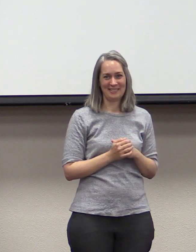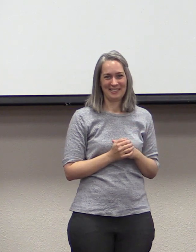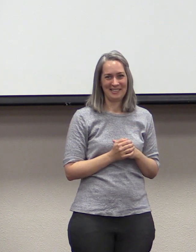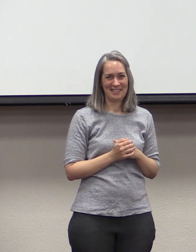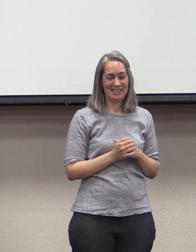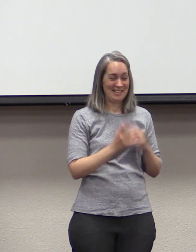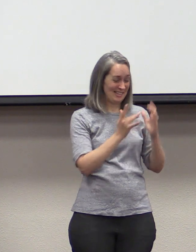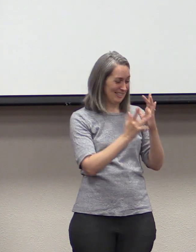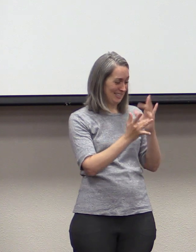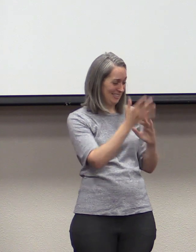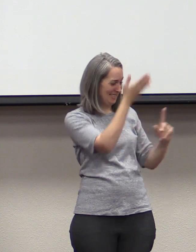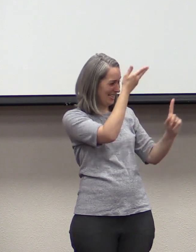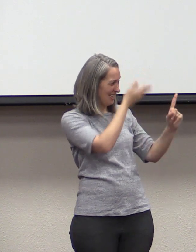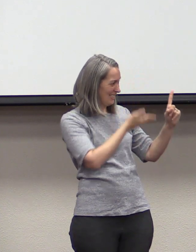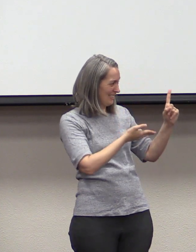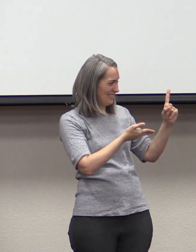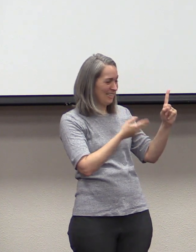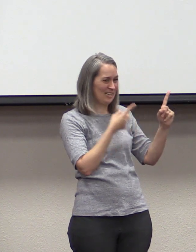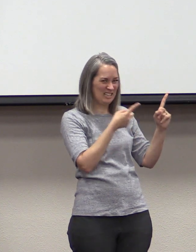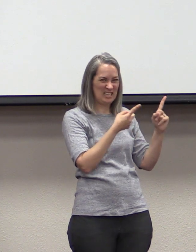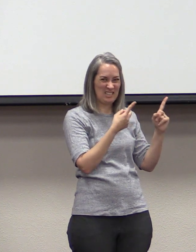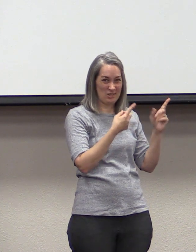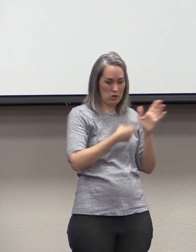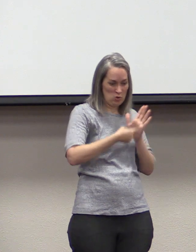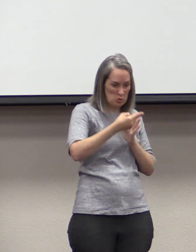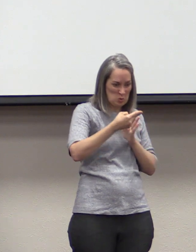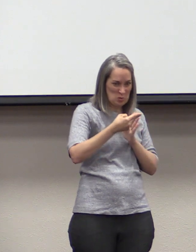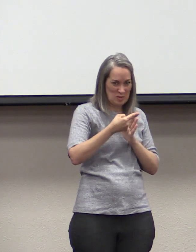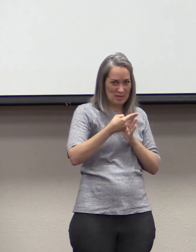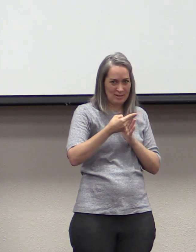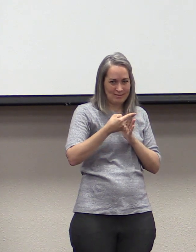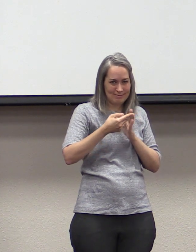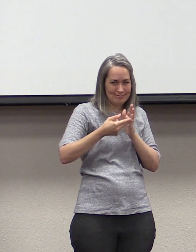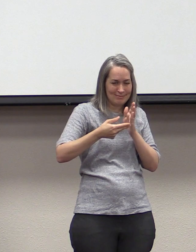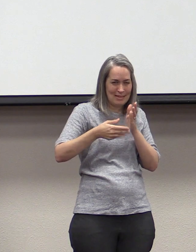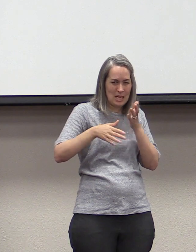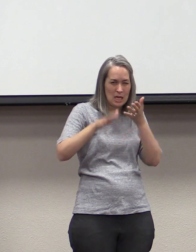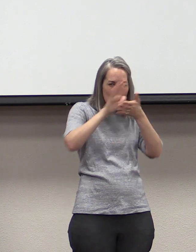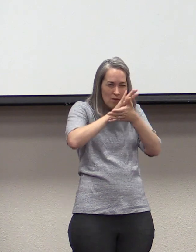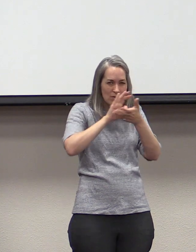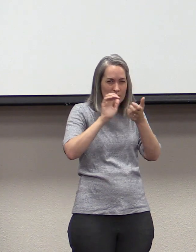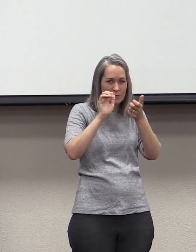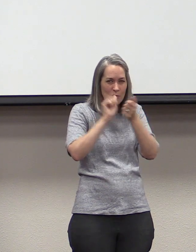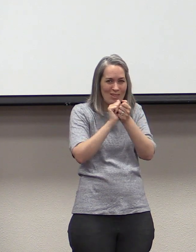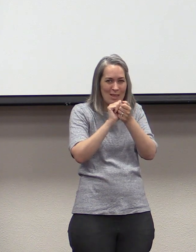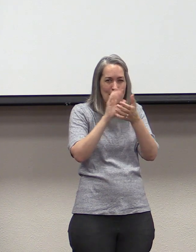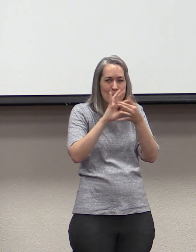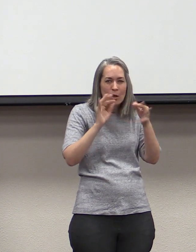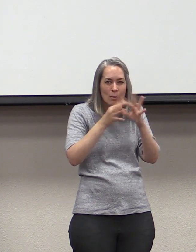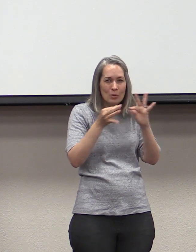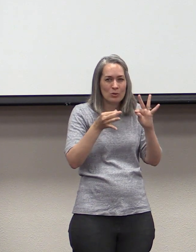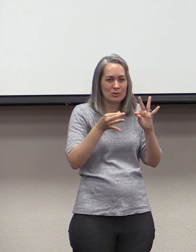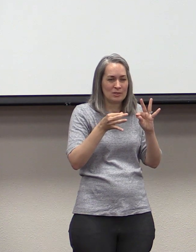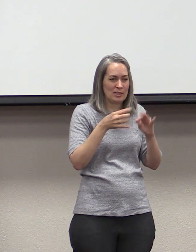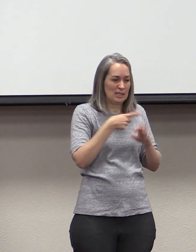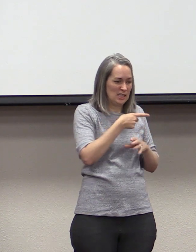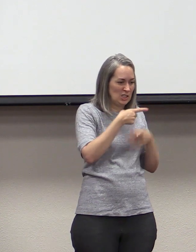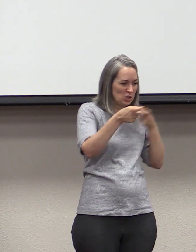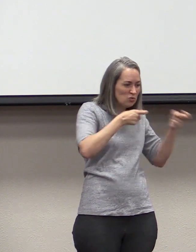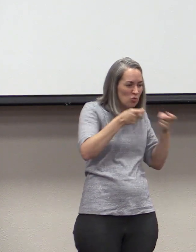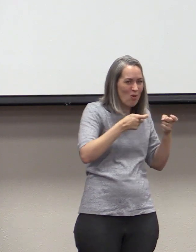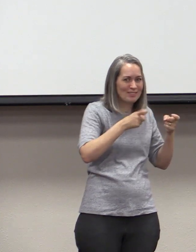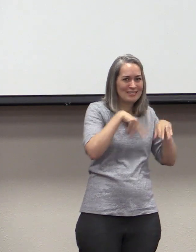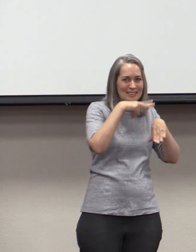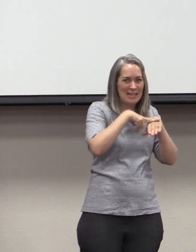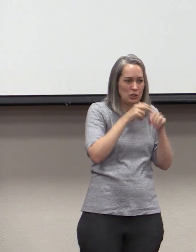He masks his truth in parables. He commands nature with his words. He tells demons to be silent. And